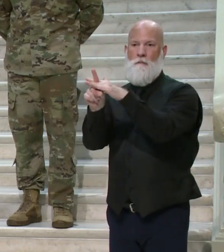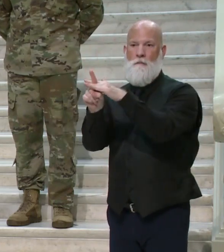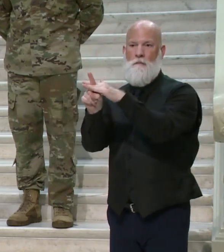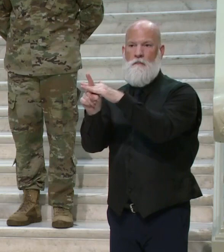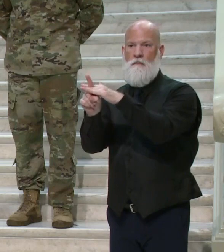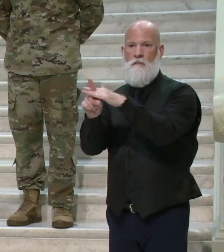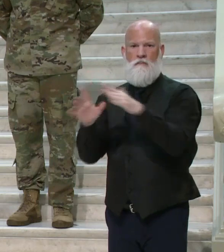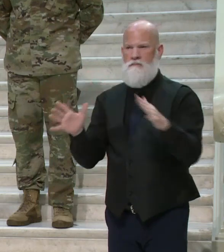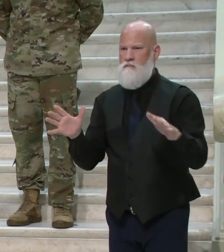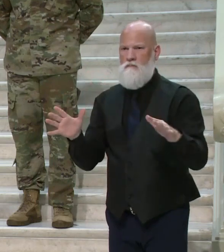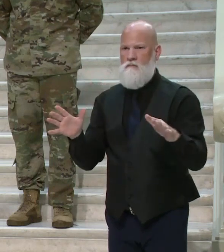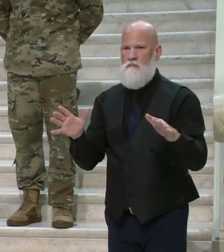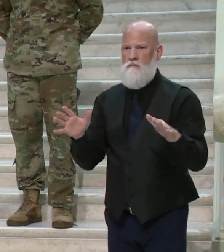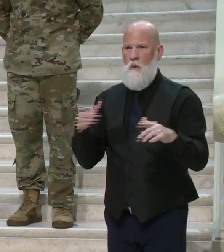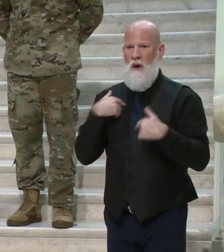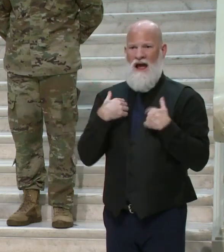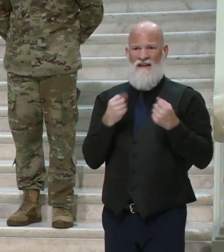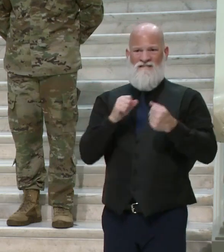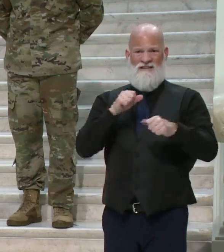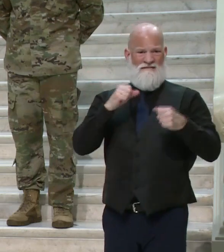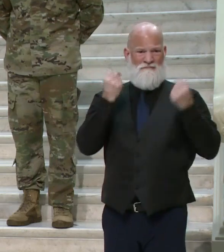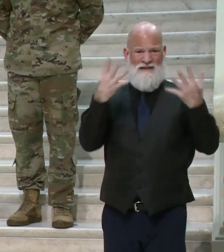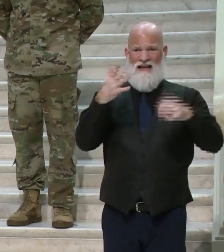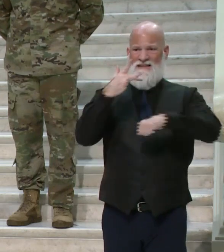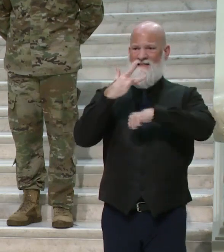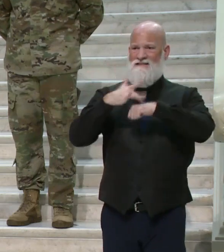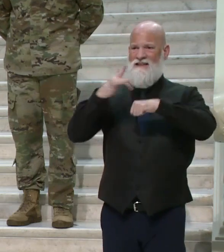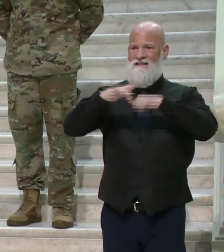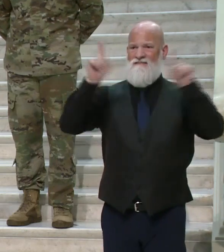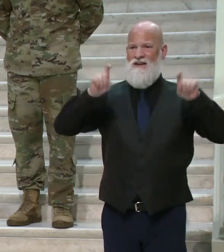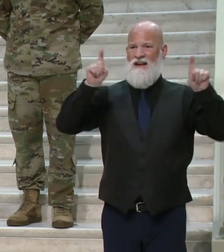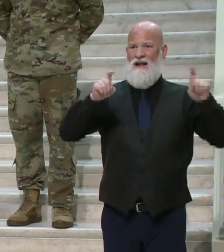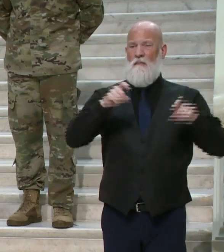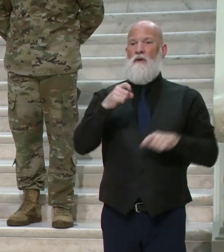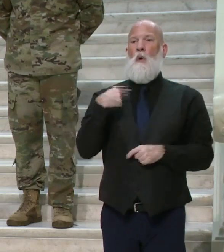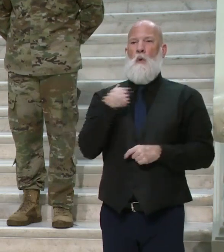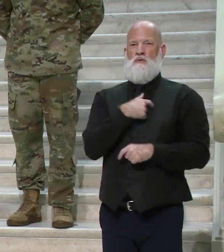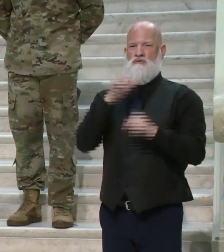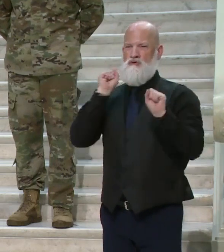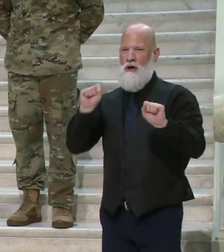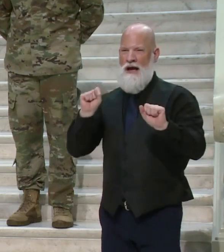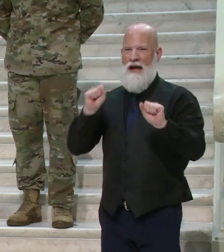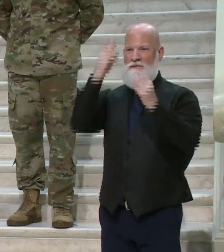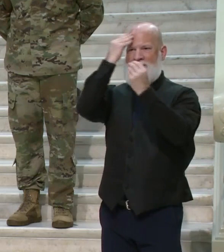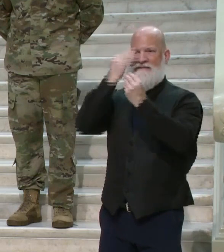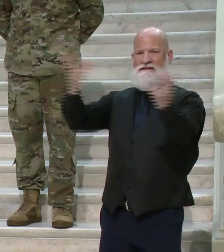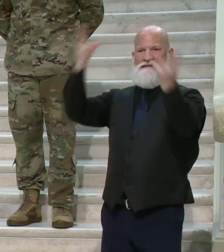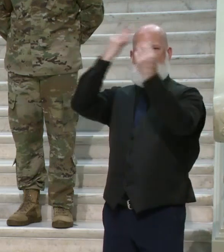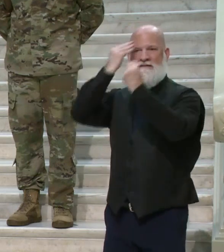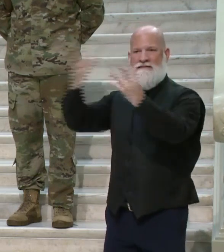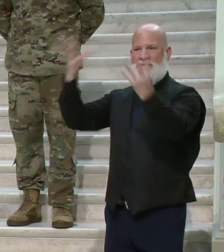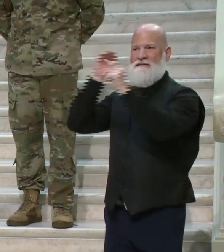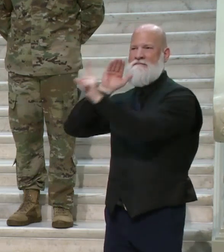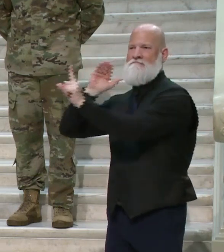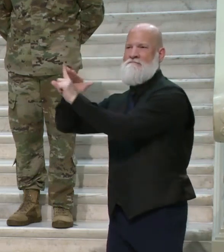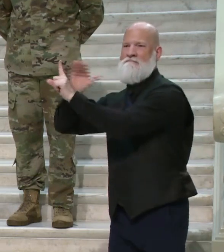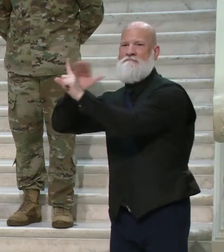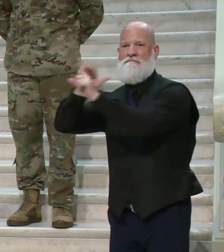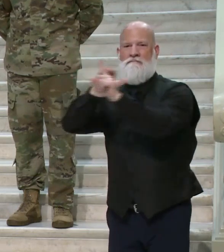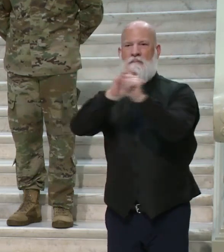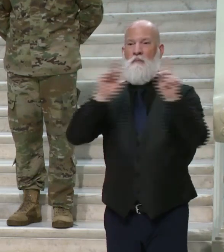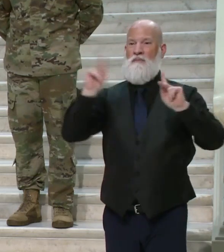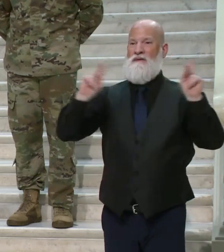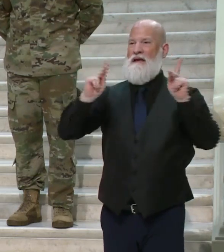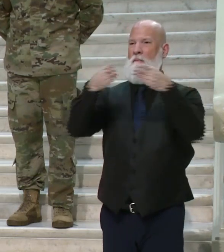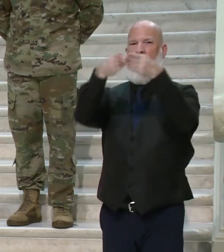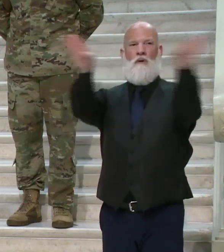to make the public more aware. But I think we're also, and I talked to Dr. Toomey about this as well